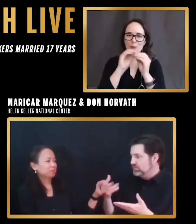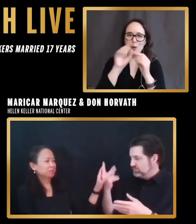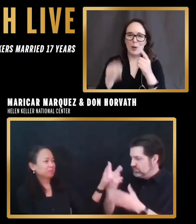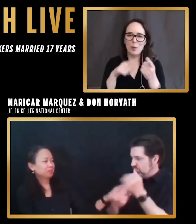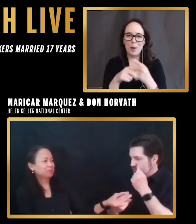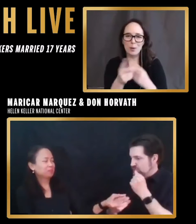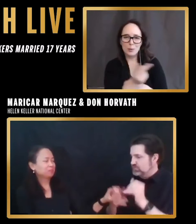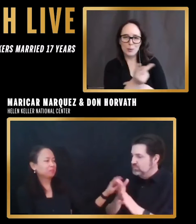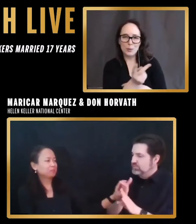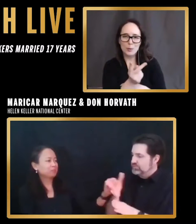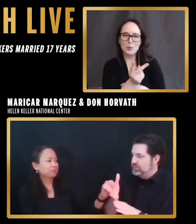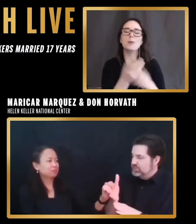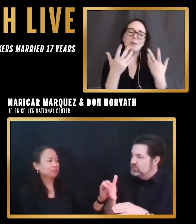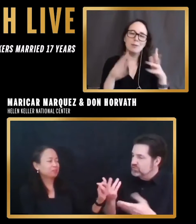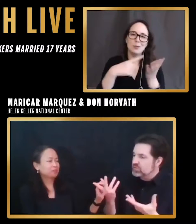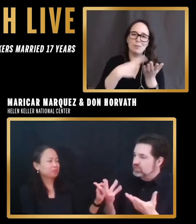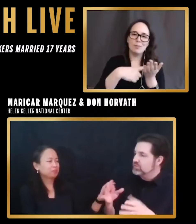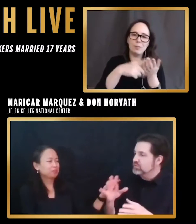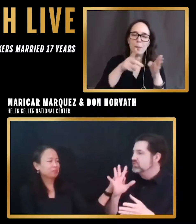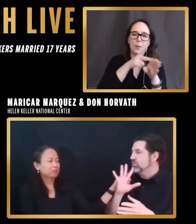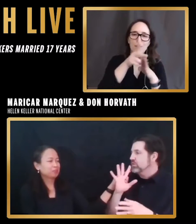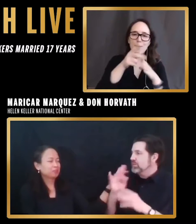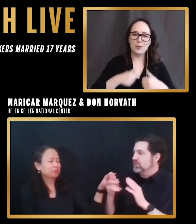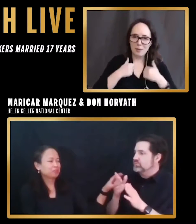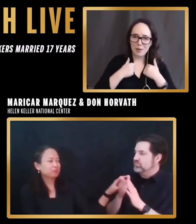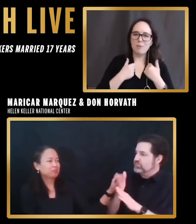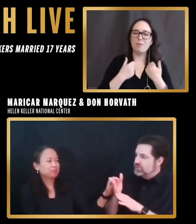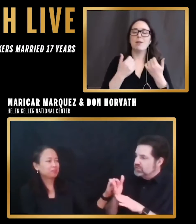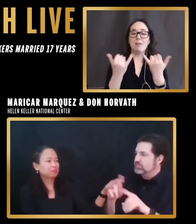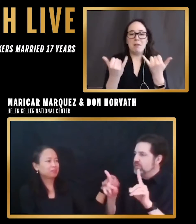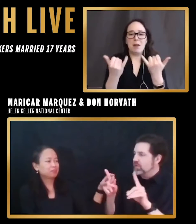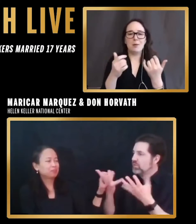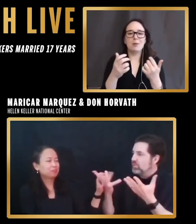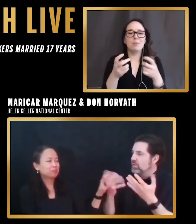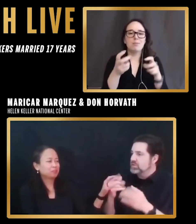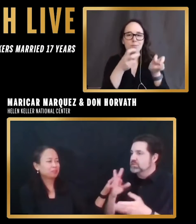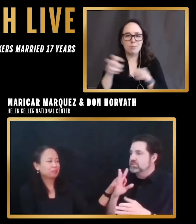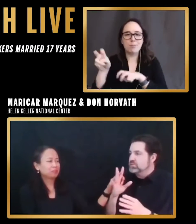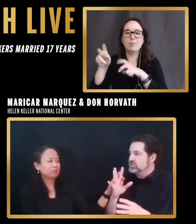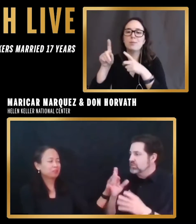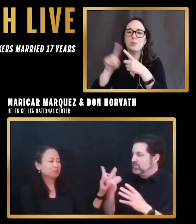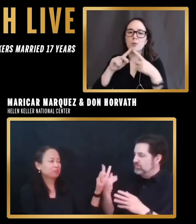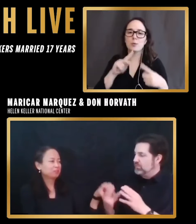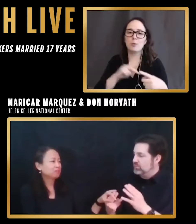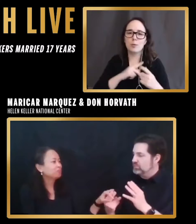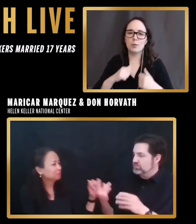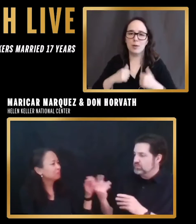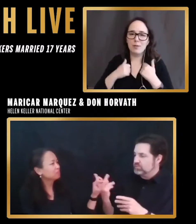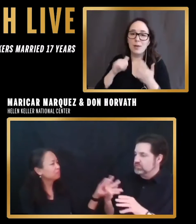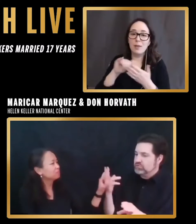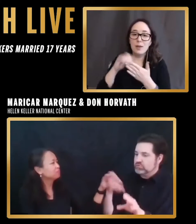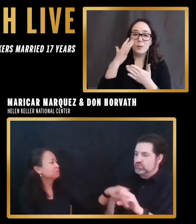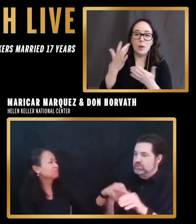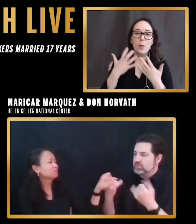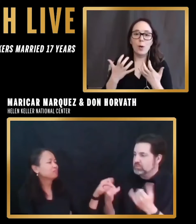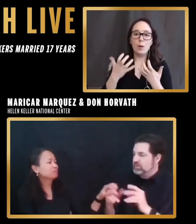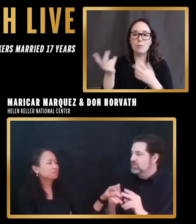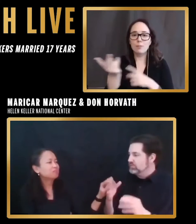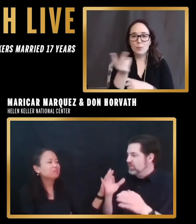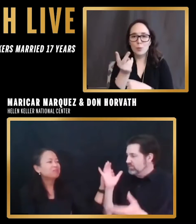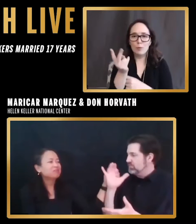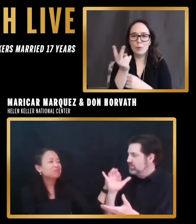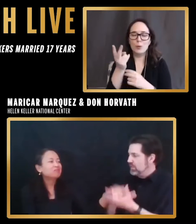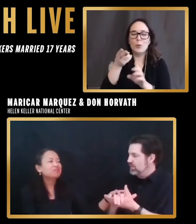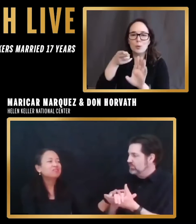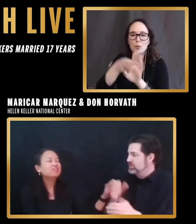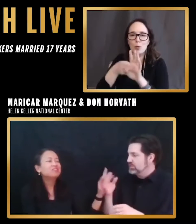as professionals at HKNC. But, one of the great things about having both of you join us today is that you also have been married